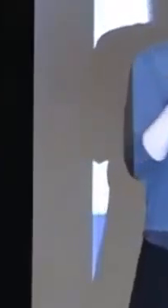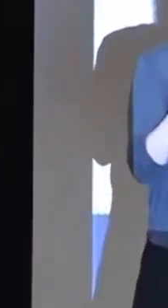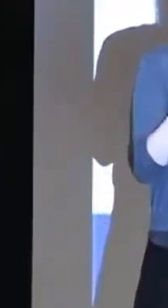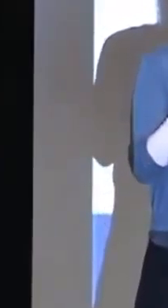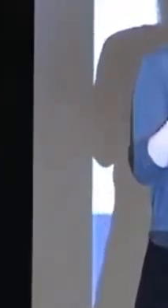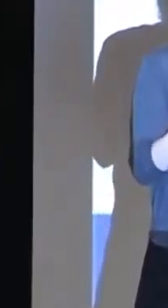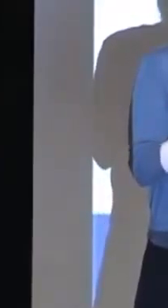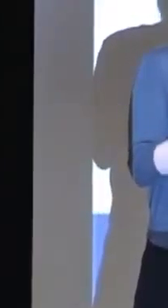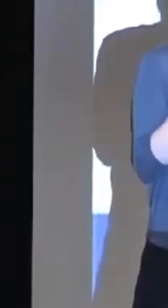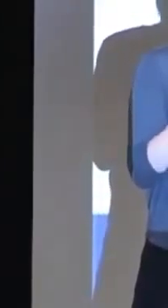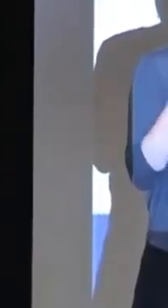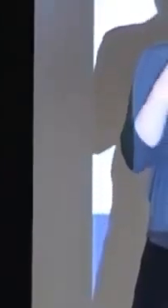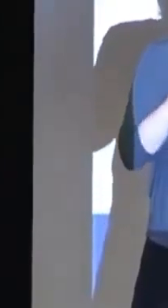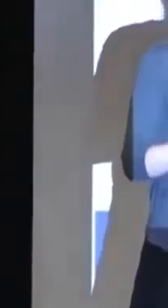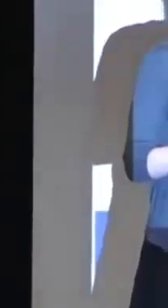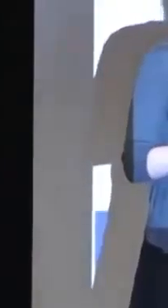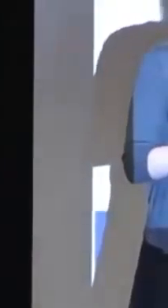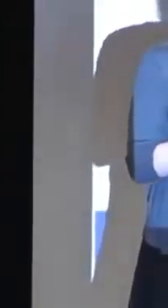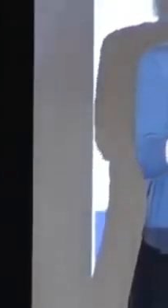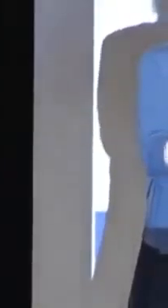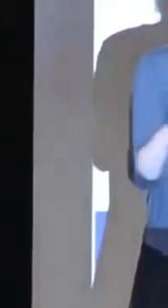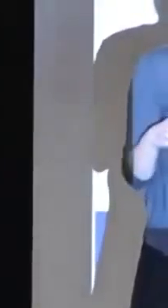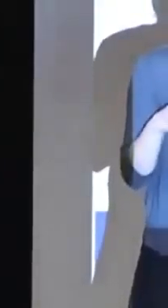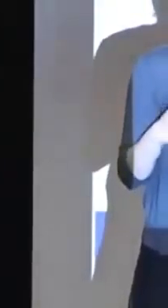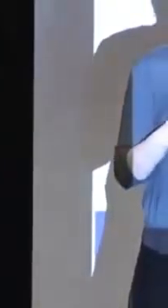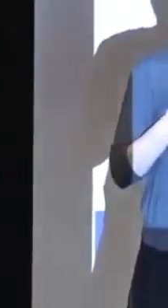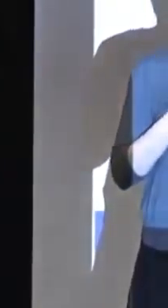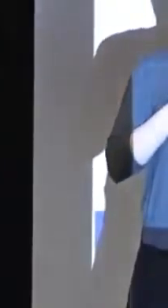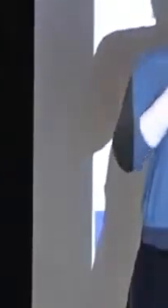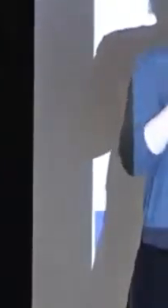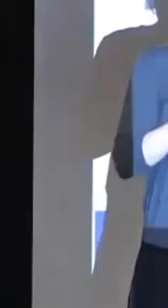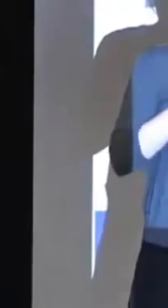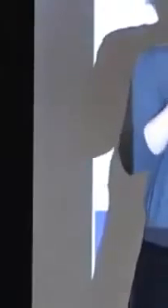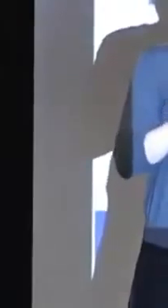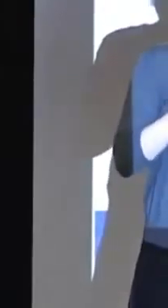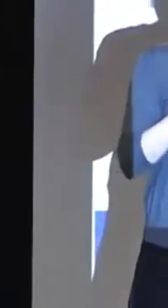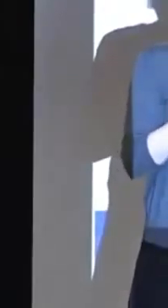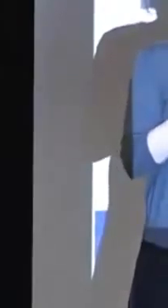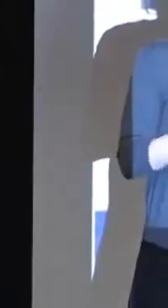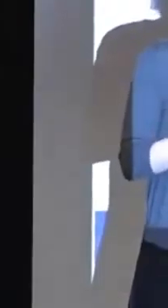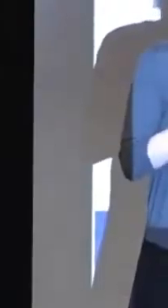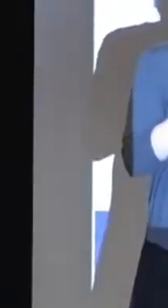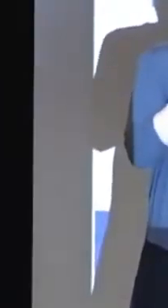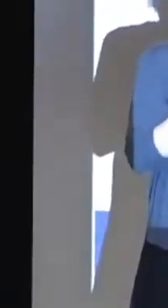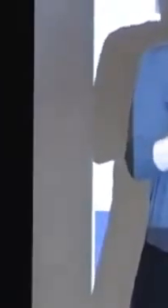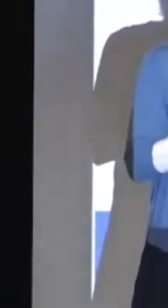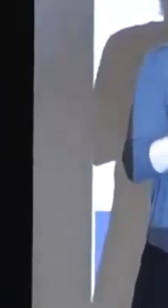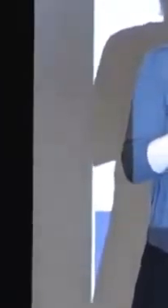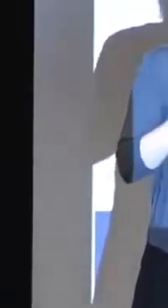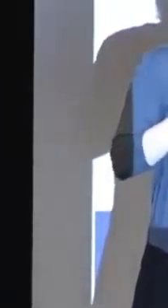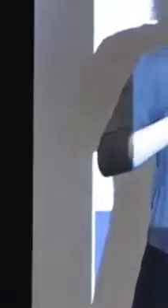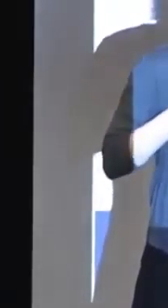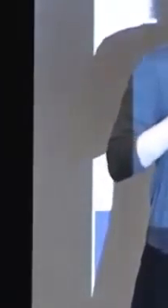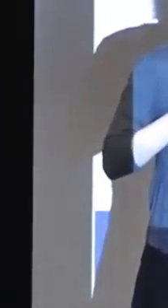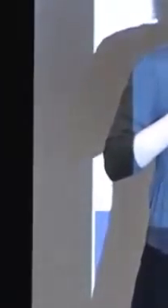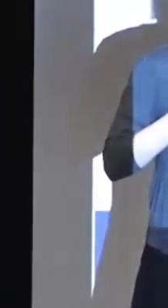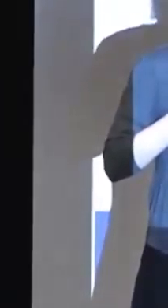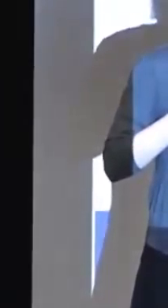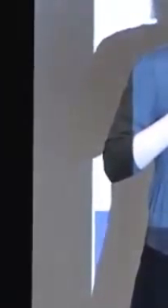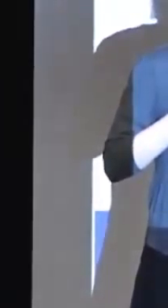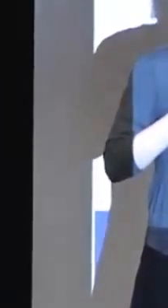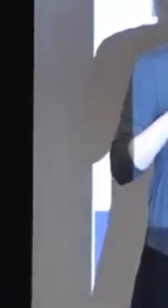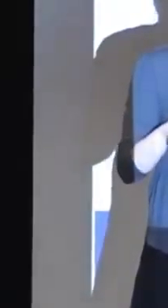in a session and you are no longer being productive or learning or not engaged, please choose